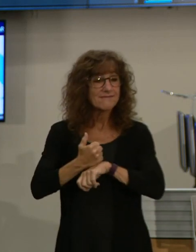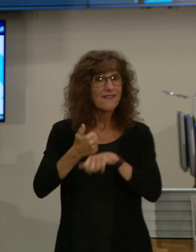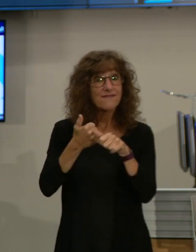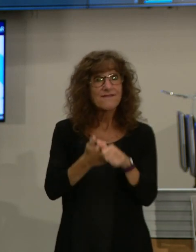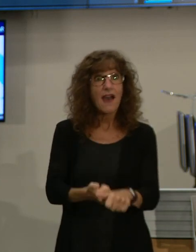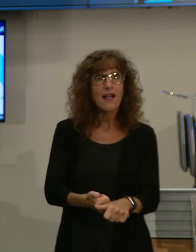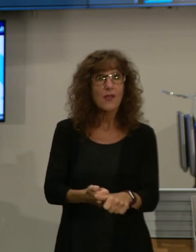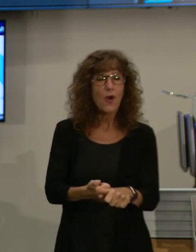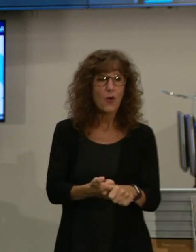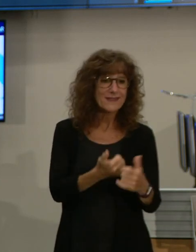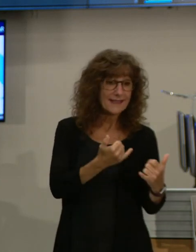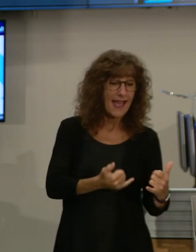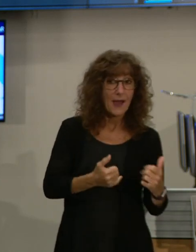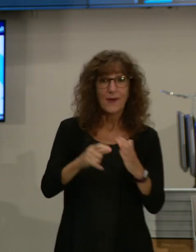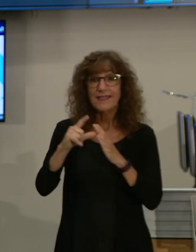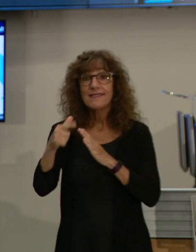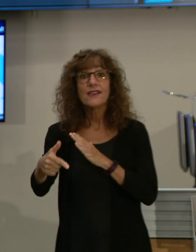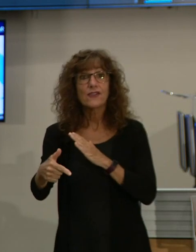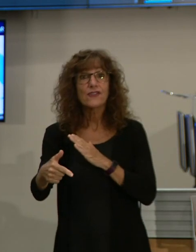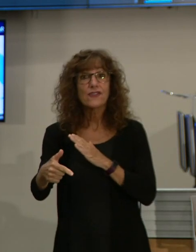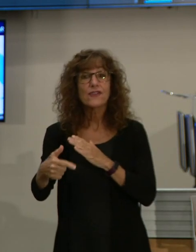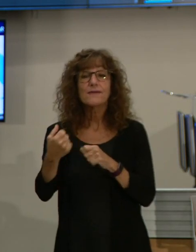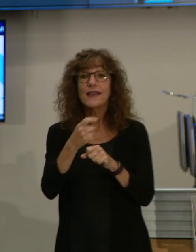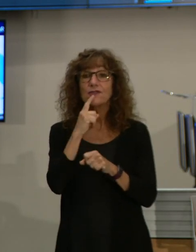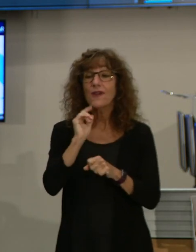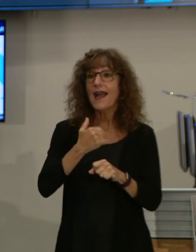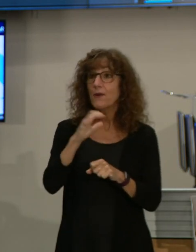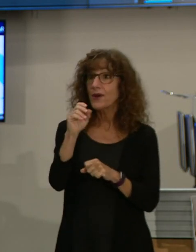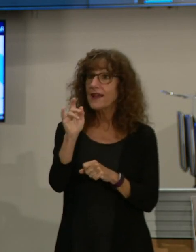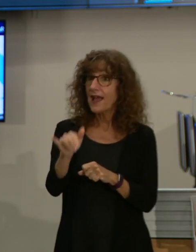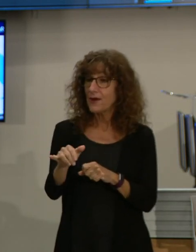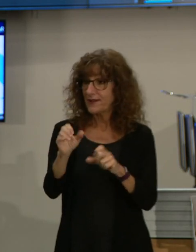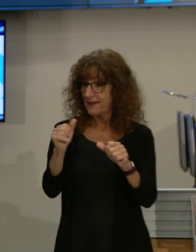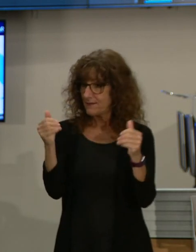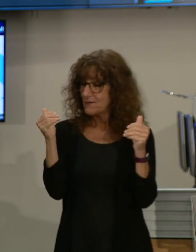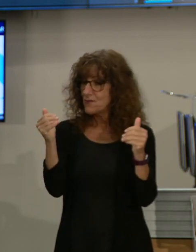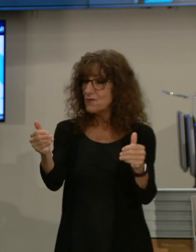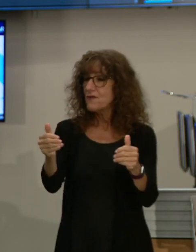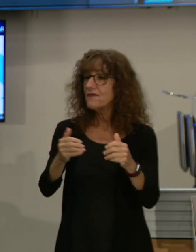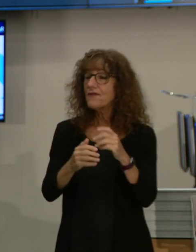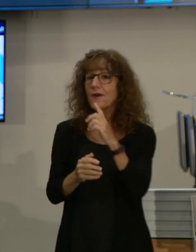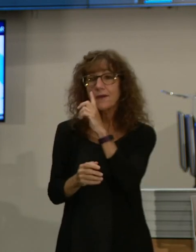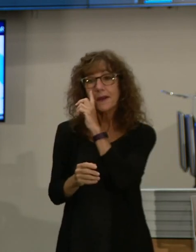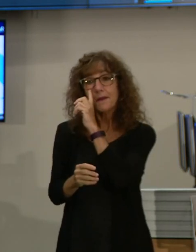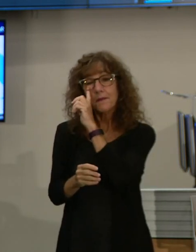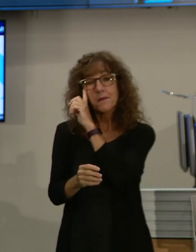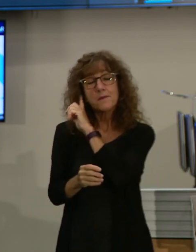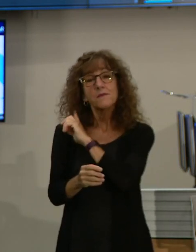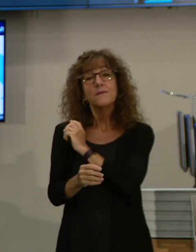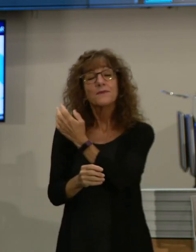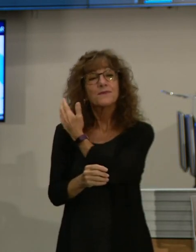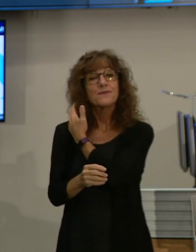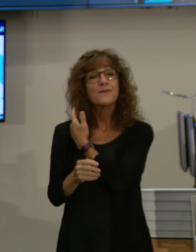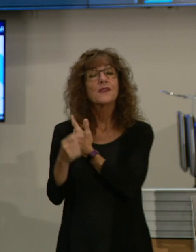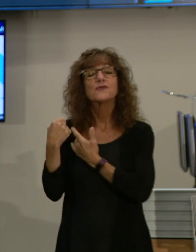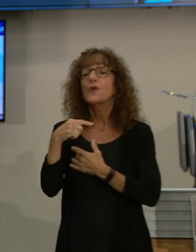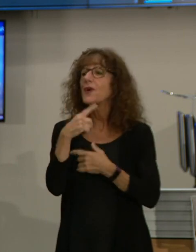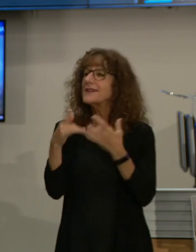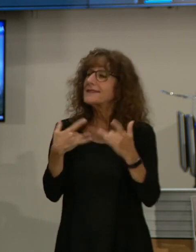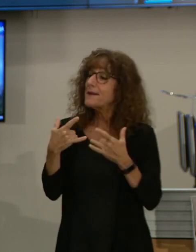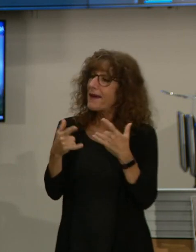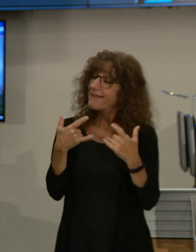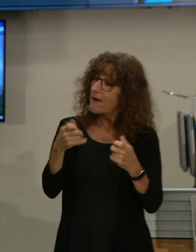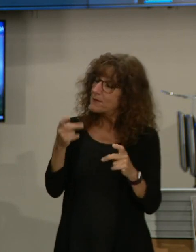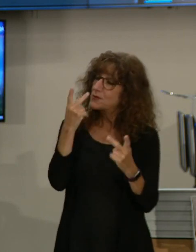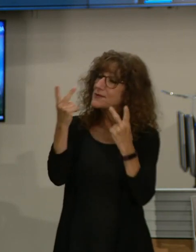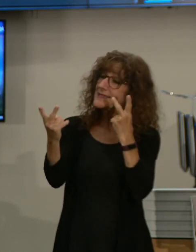immediate, short, and long term to launch, to make sure that our county is able to move forward. And so we're excited by the opportunities